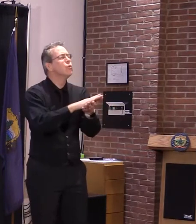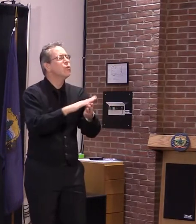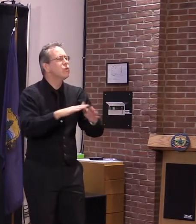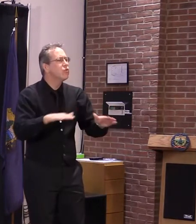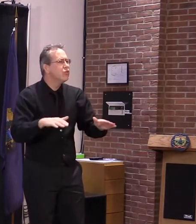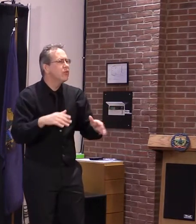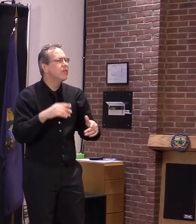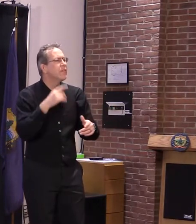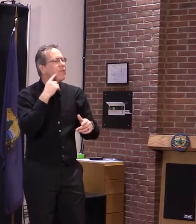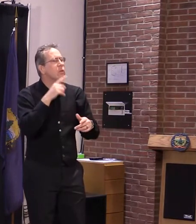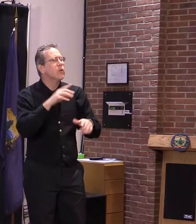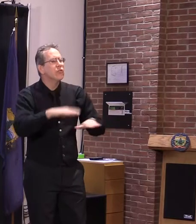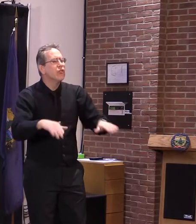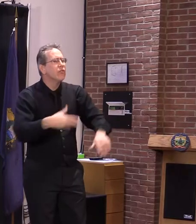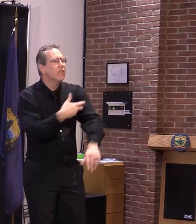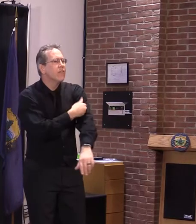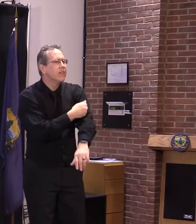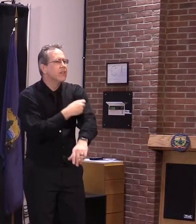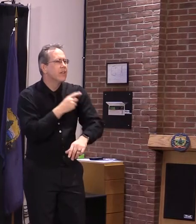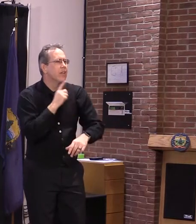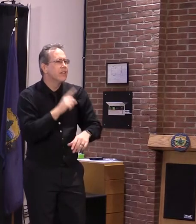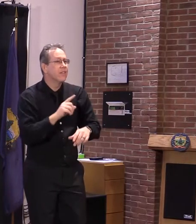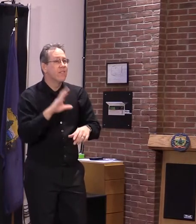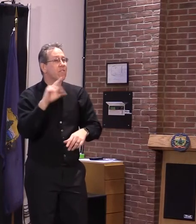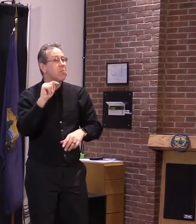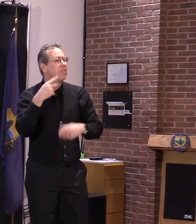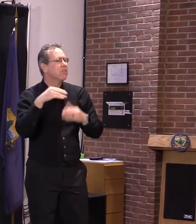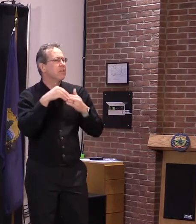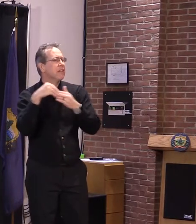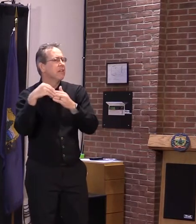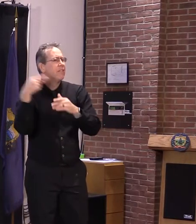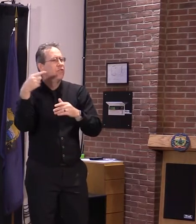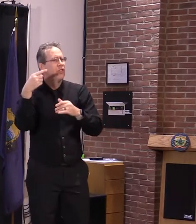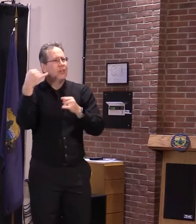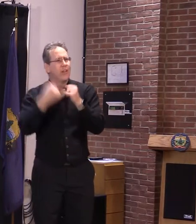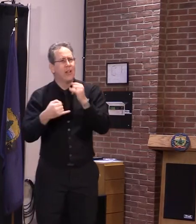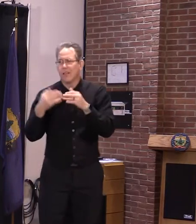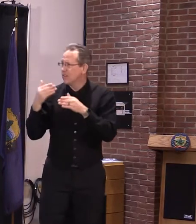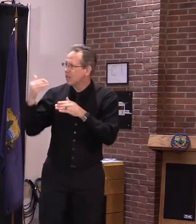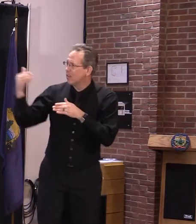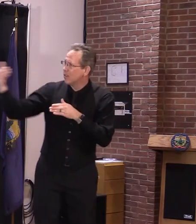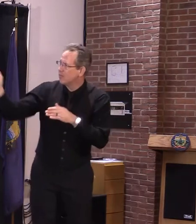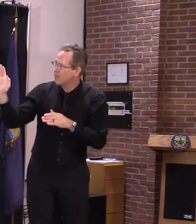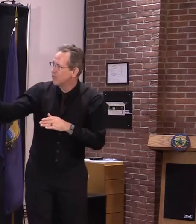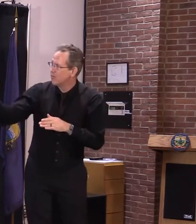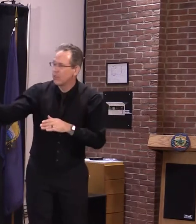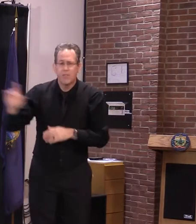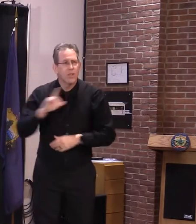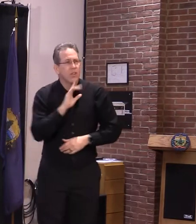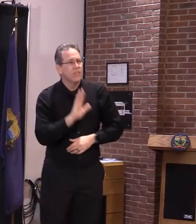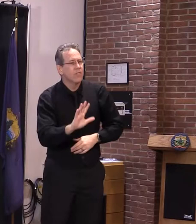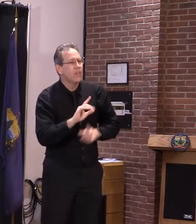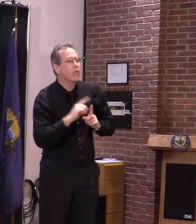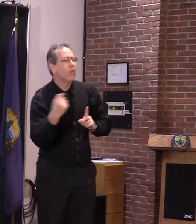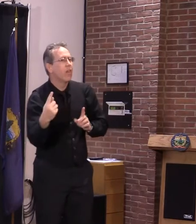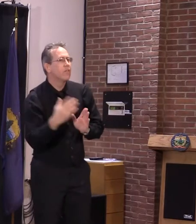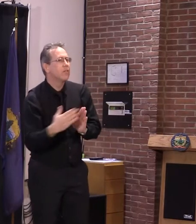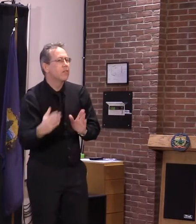slides. You can see Vermont continues to lead the nation in those 5 to 11 who have started vaccination, up